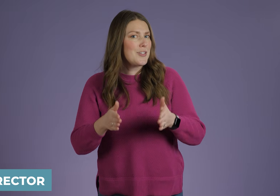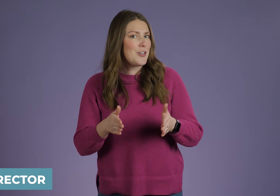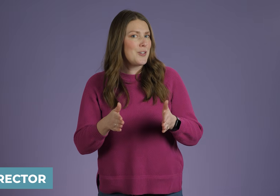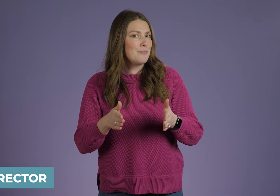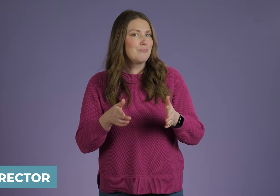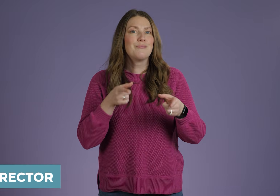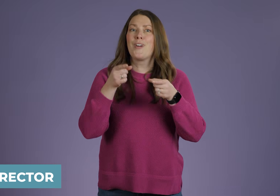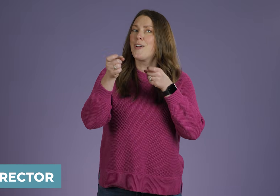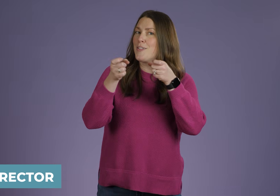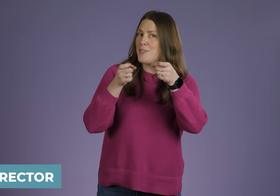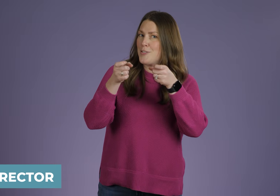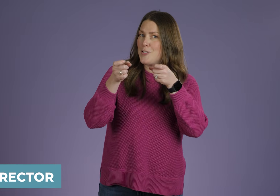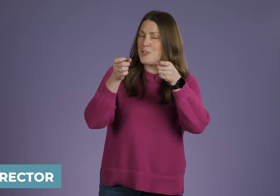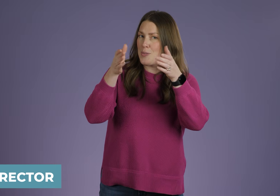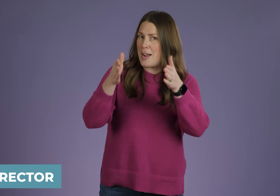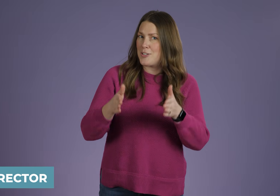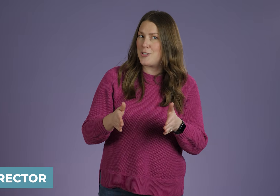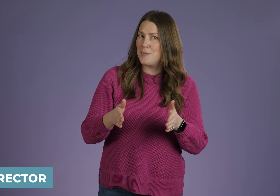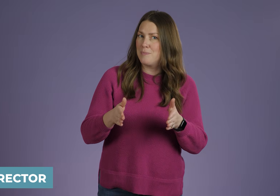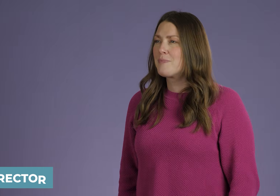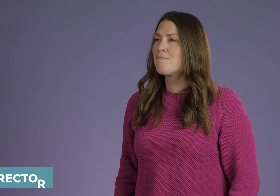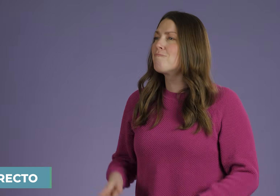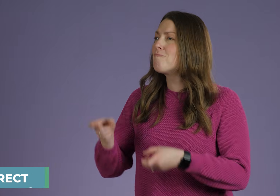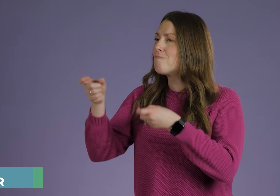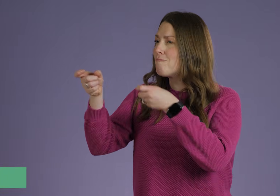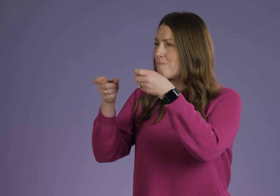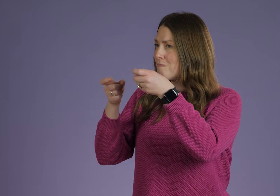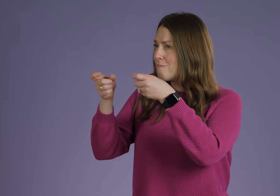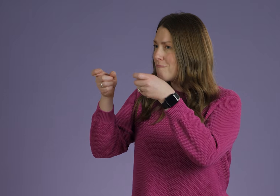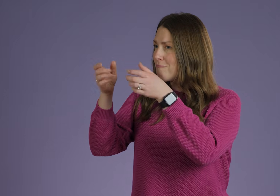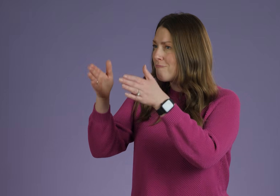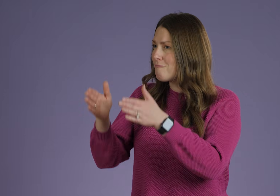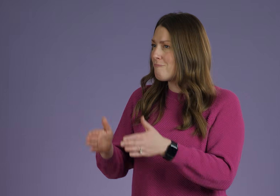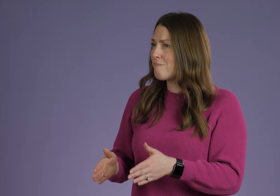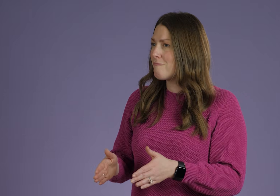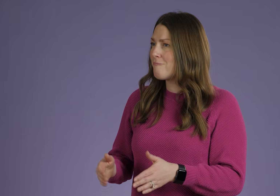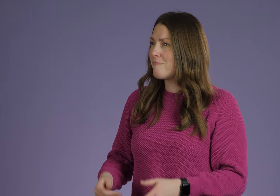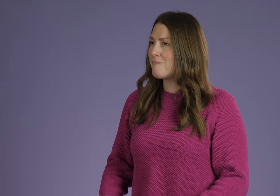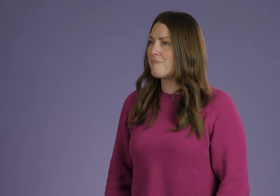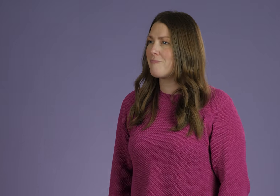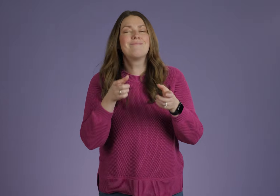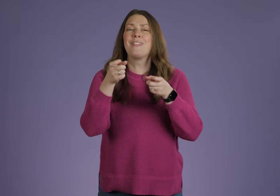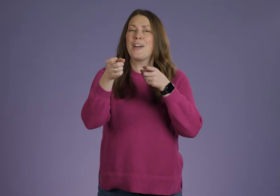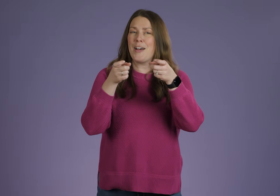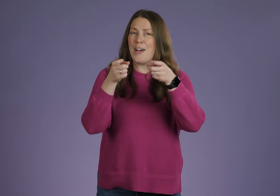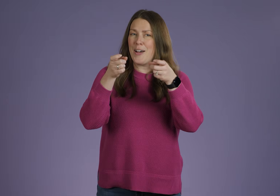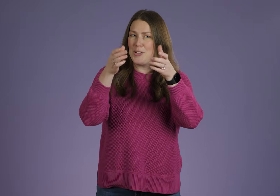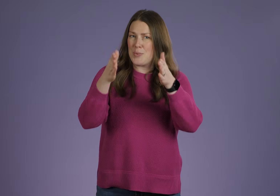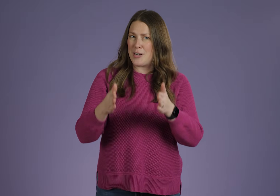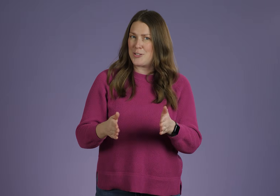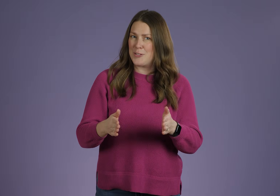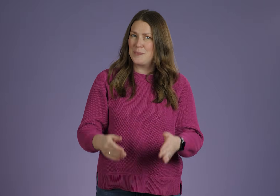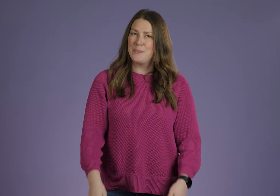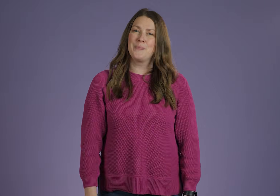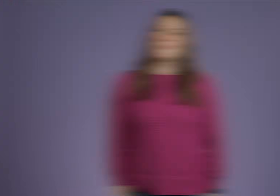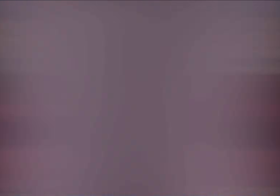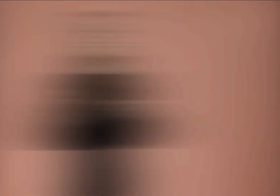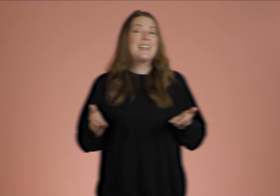Director, director. Like to manage, person. A director. Now